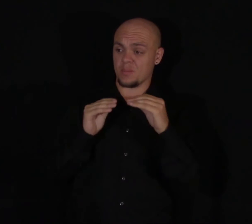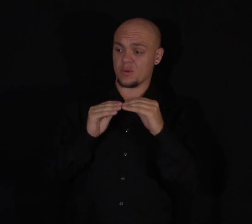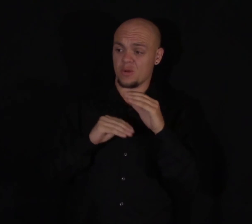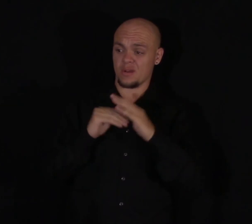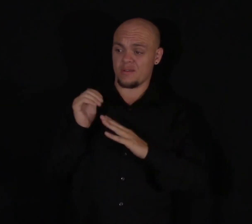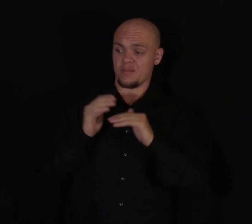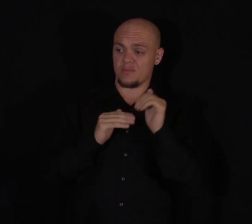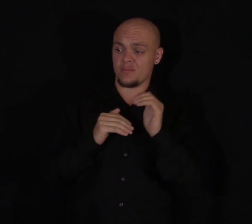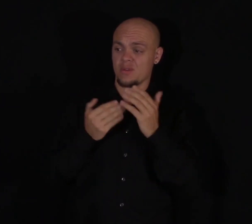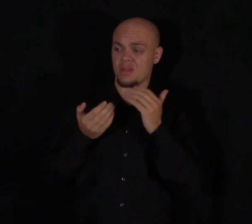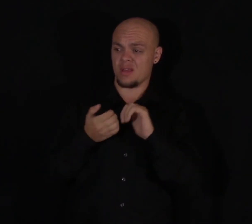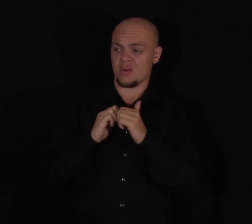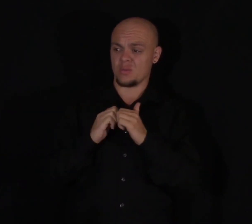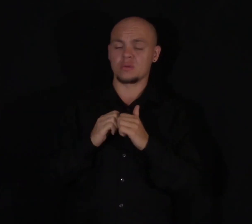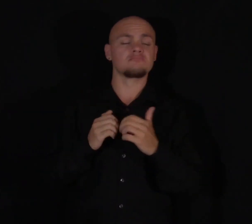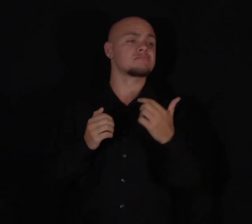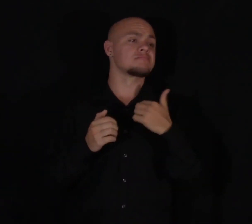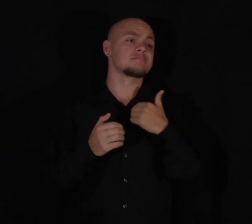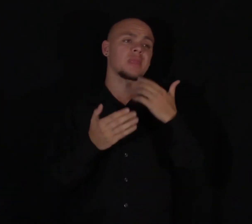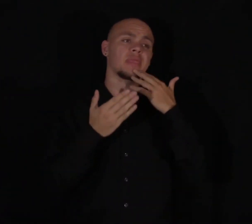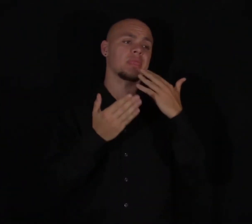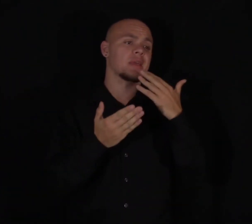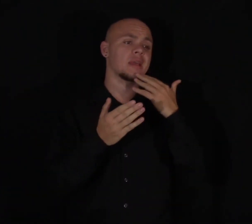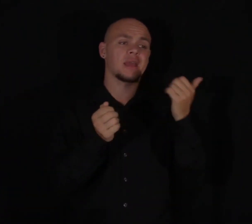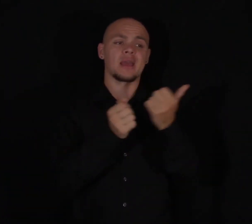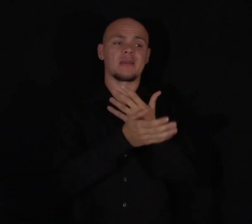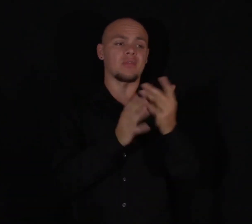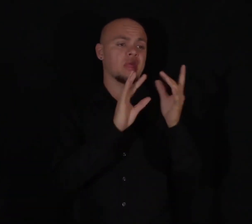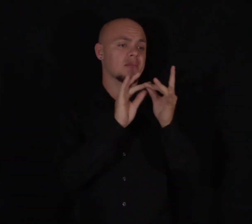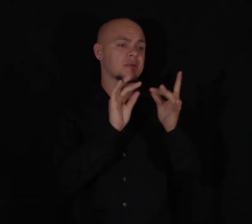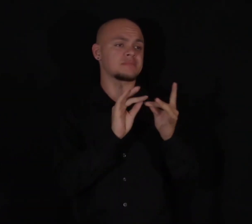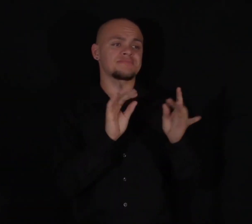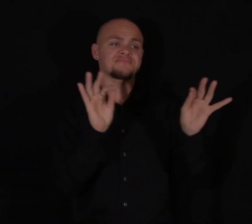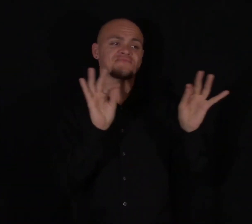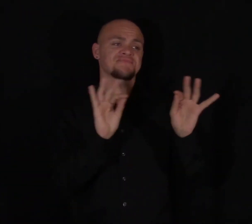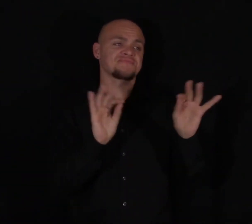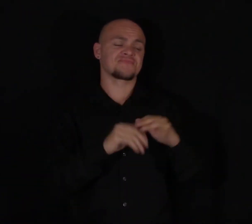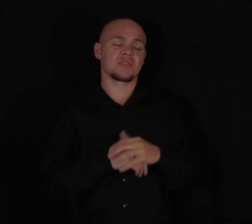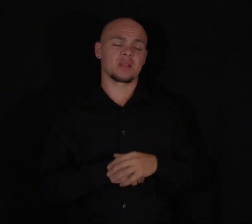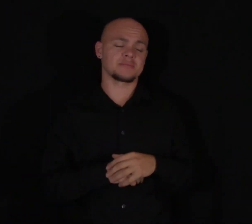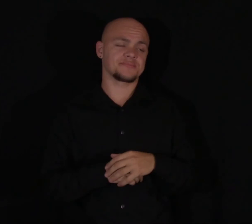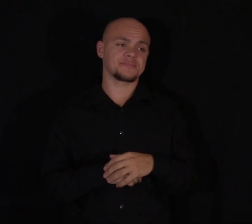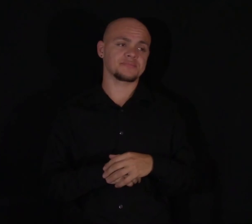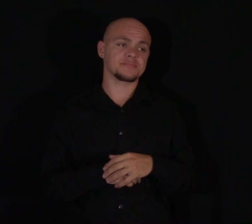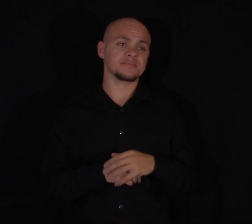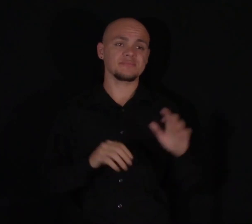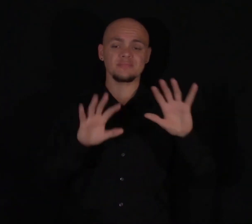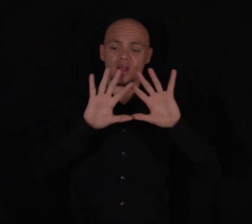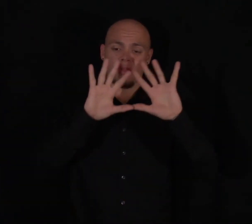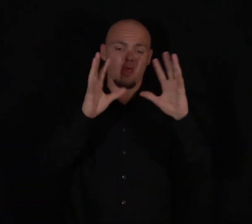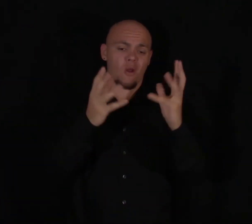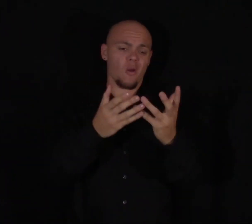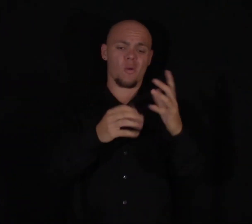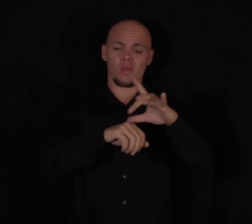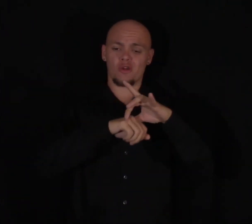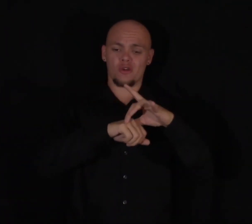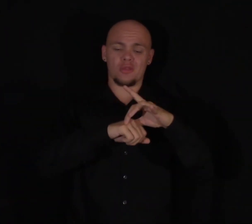you, but all that you mention is nothing to me. On the whole earth there is no comfort which I